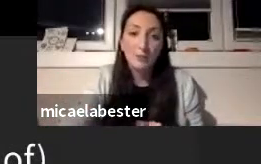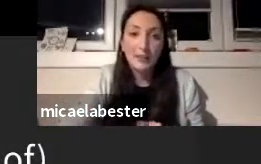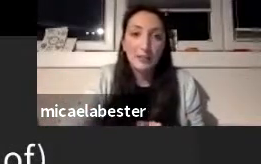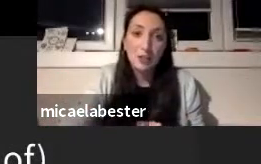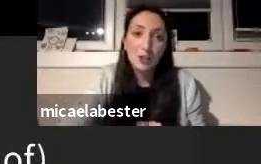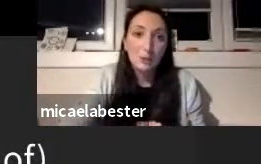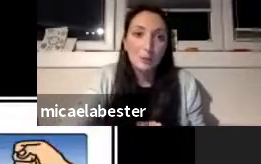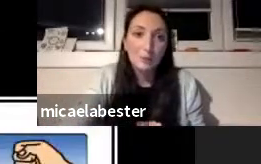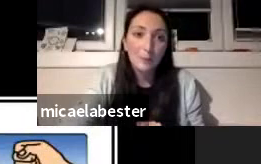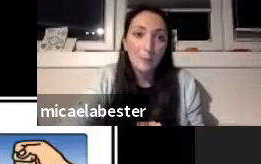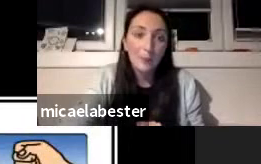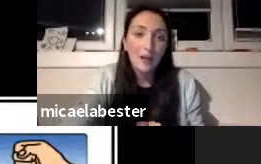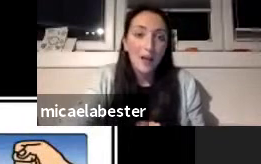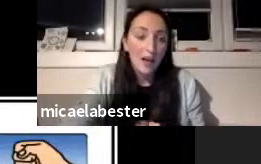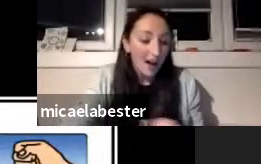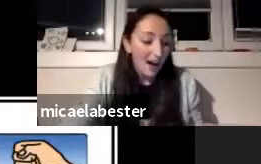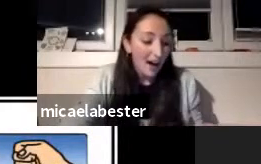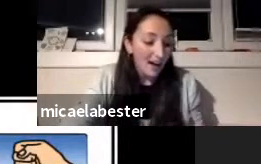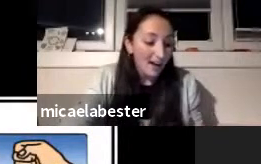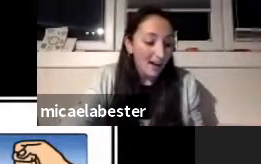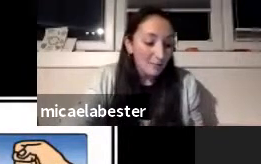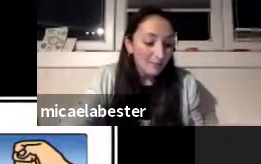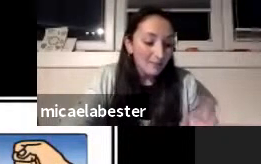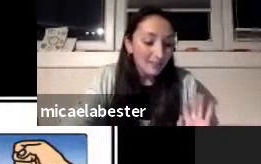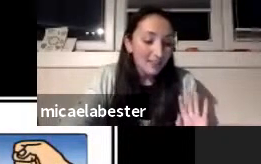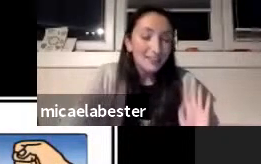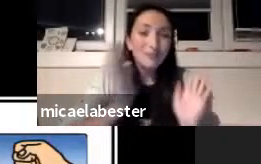different from English.